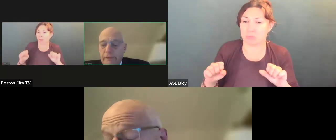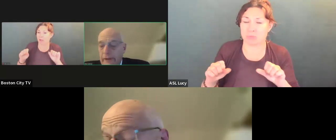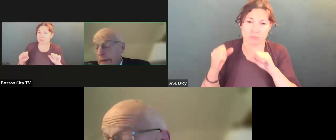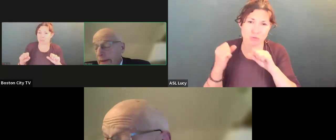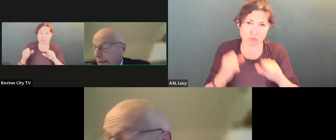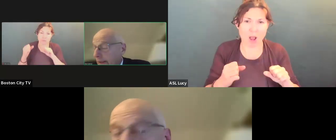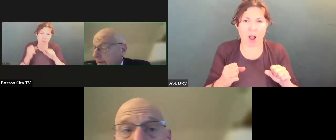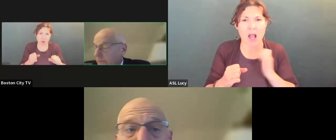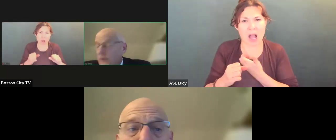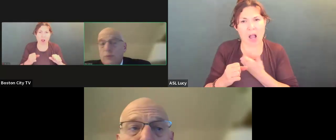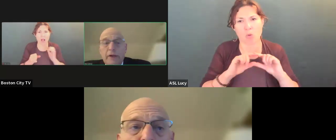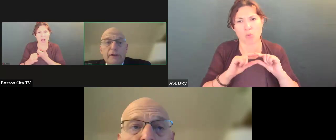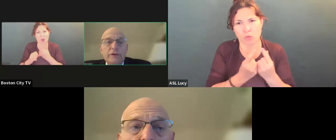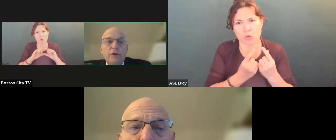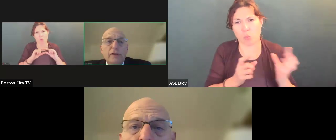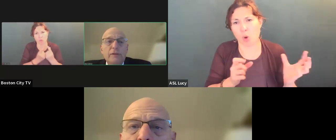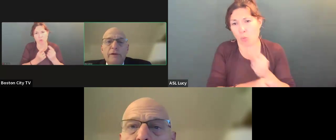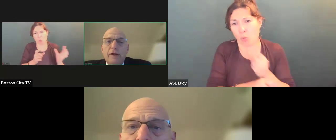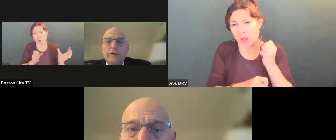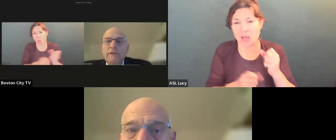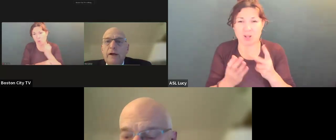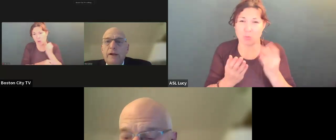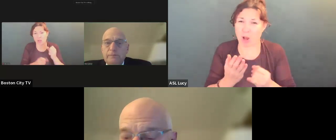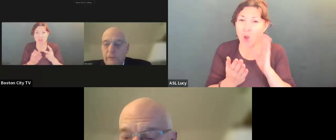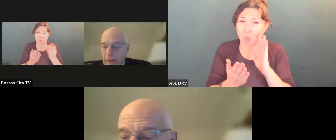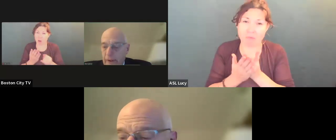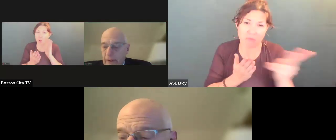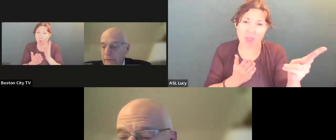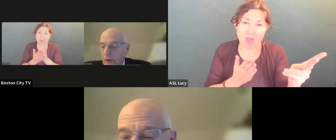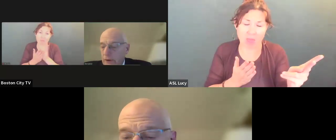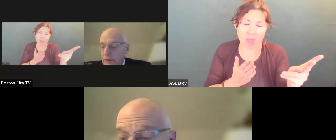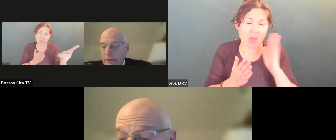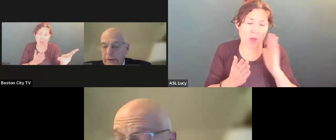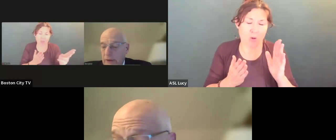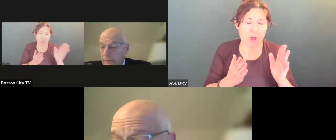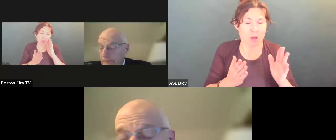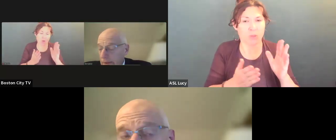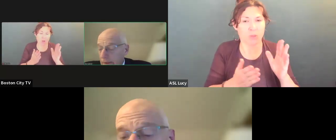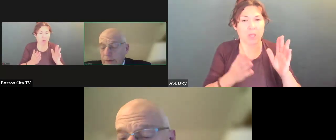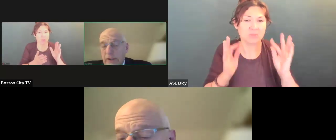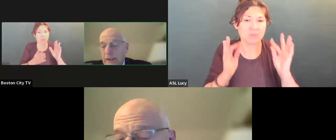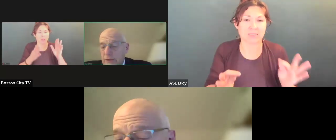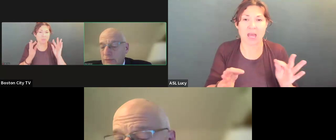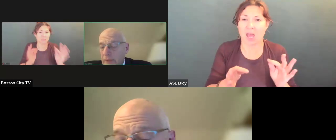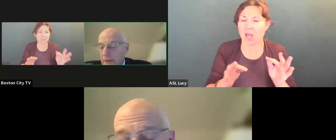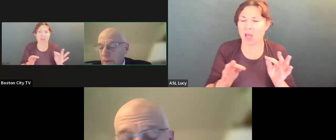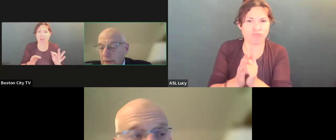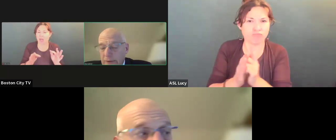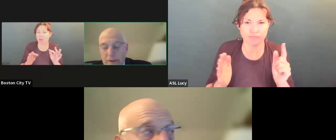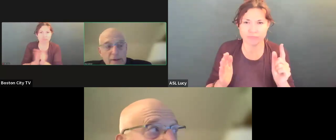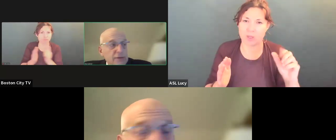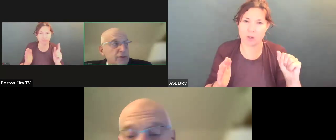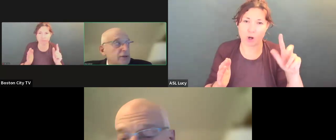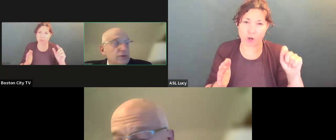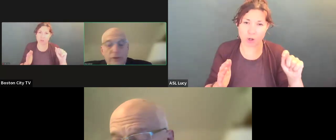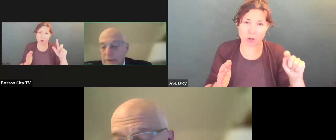prevail and that this project is going to be found in violation of Article 97. You're taking a tremendous risk. The